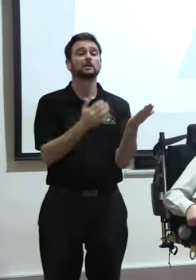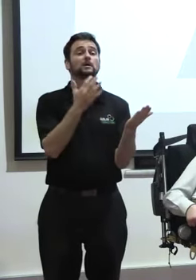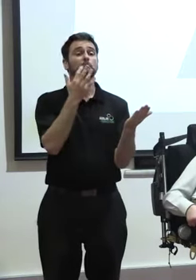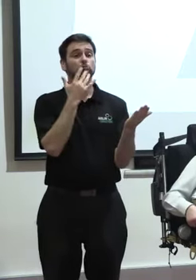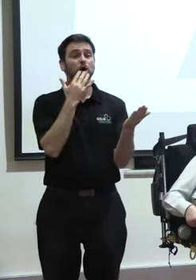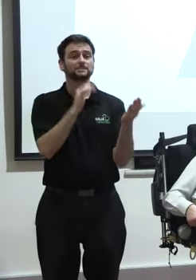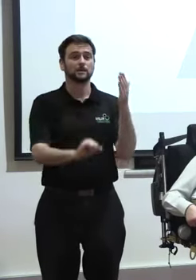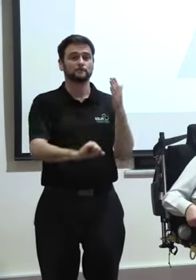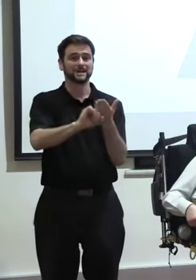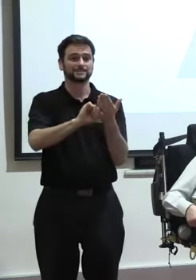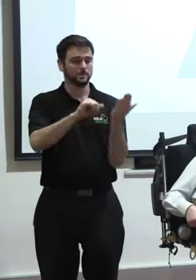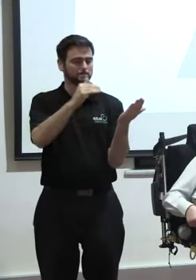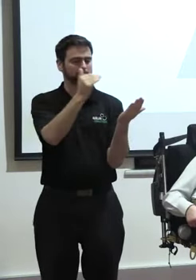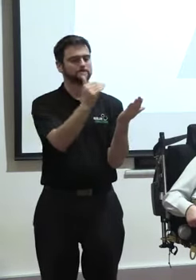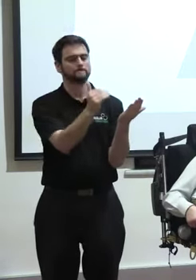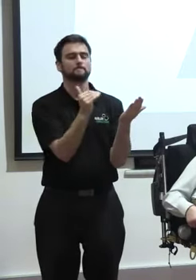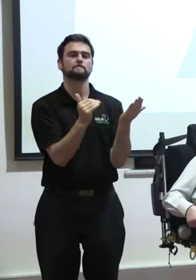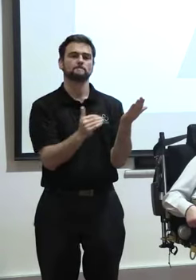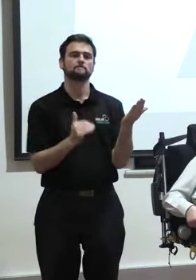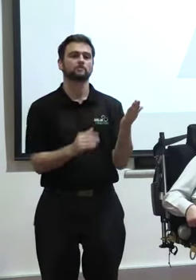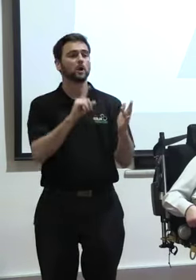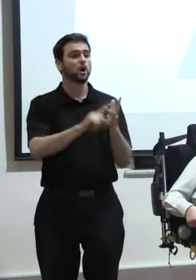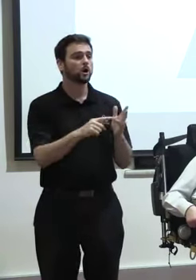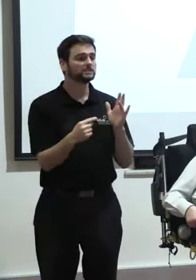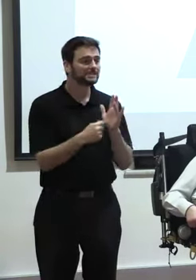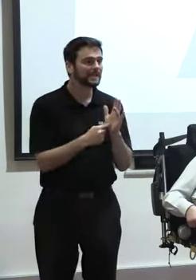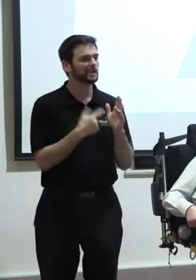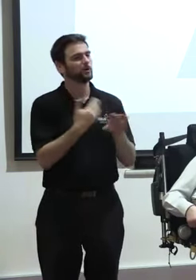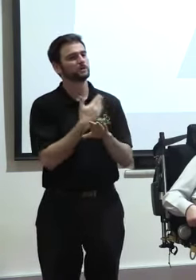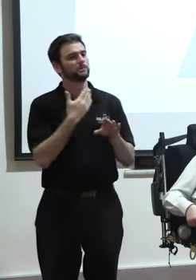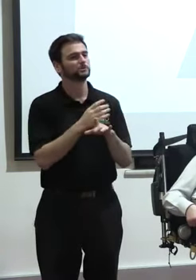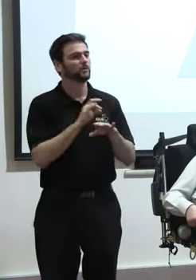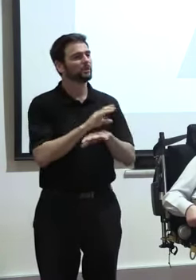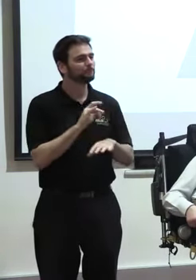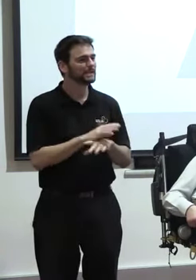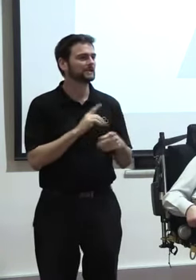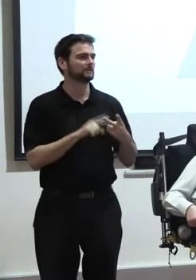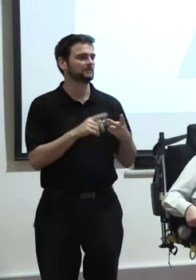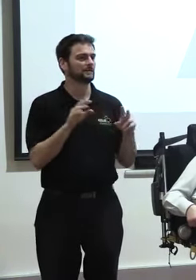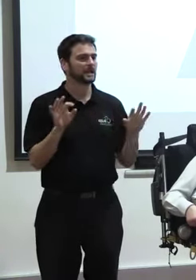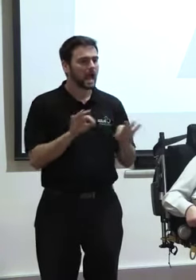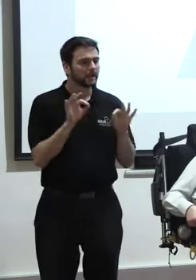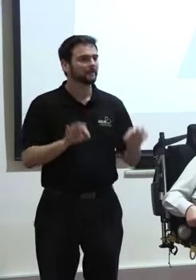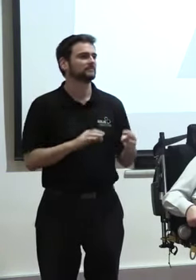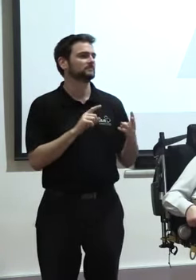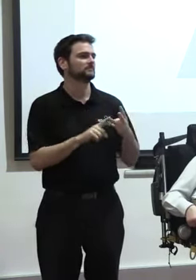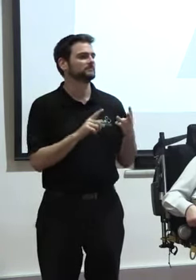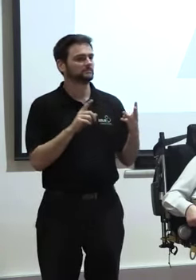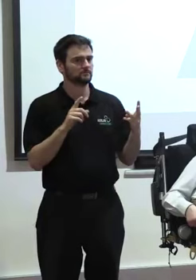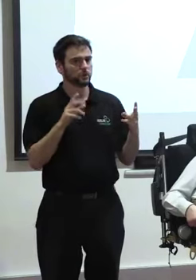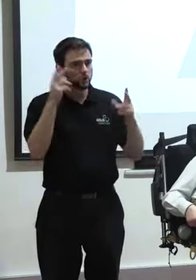price cap, occupational therapy does, gardening does, everything you can think of has a maximum